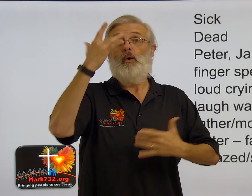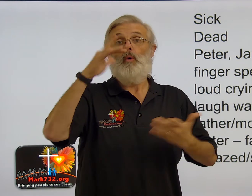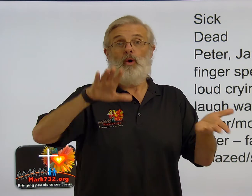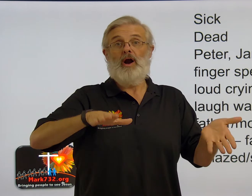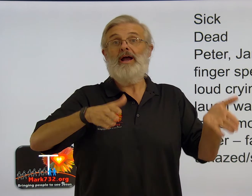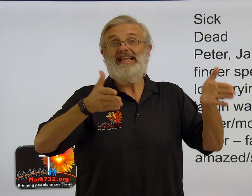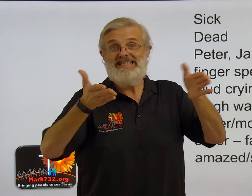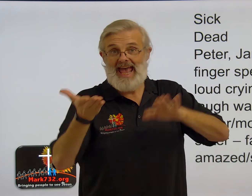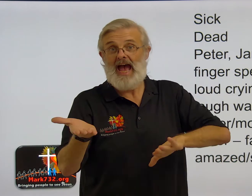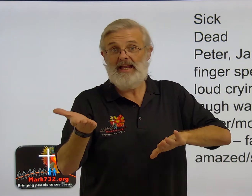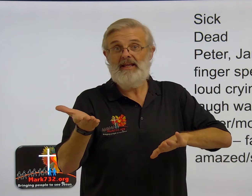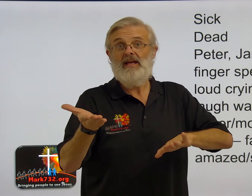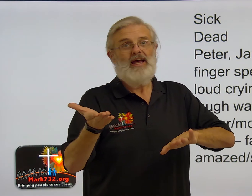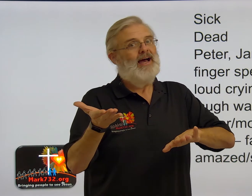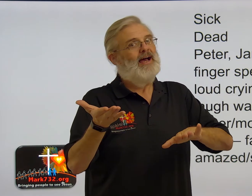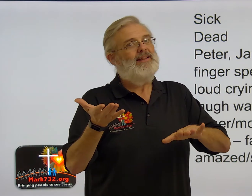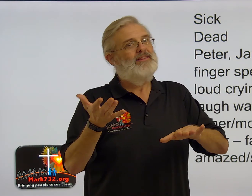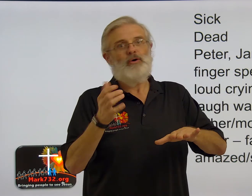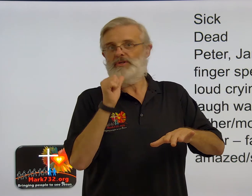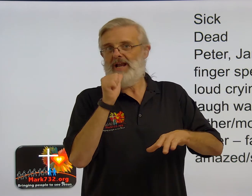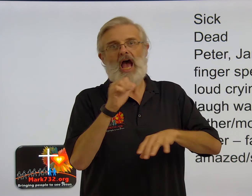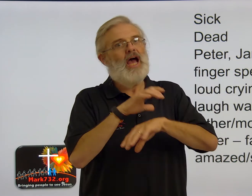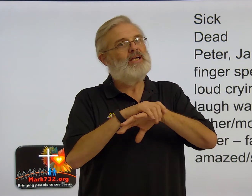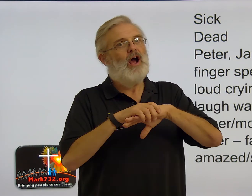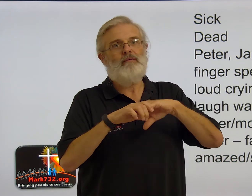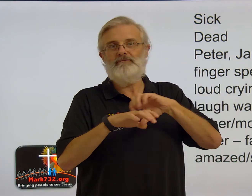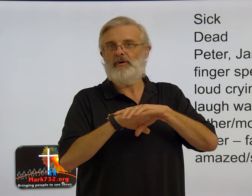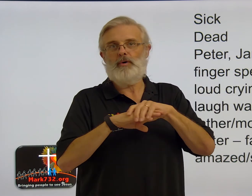or dead. Those are not comfortable